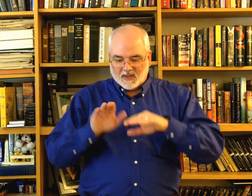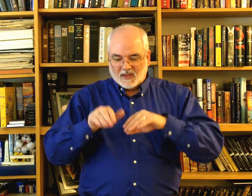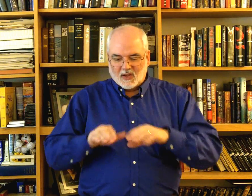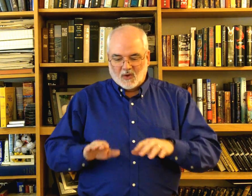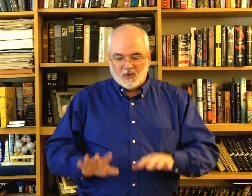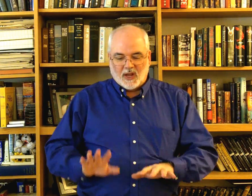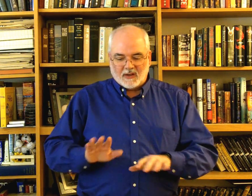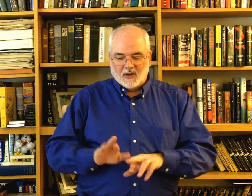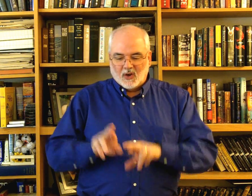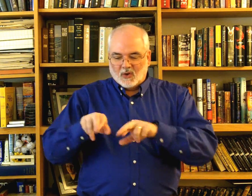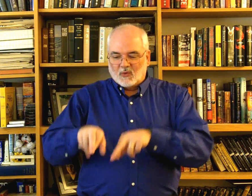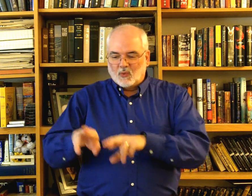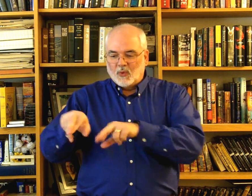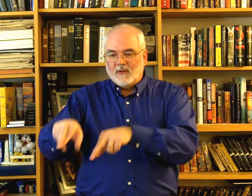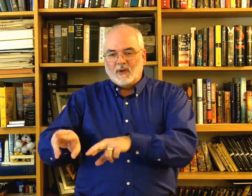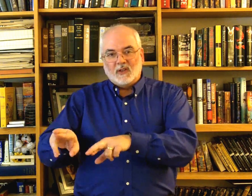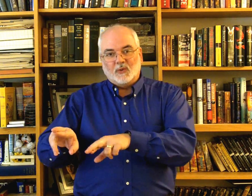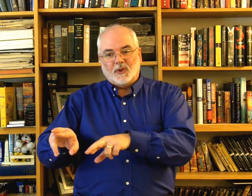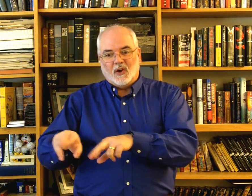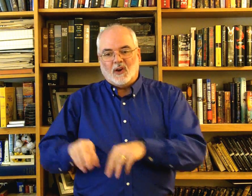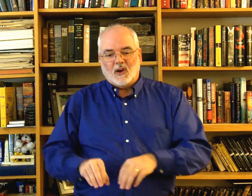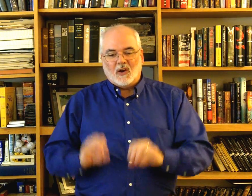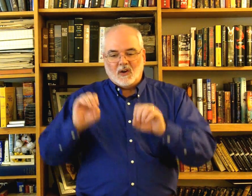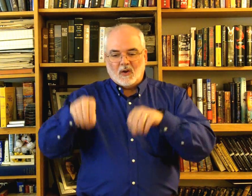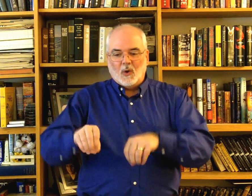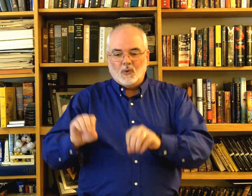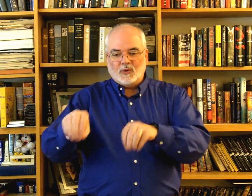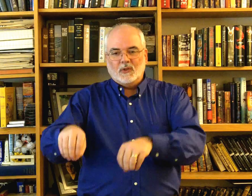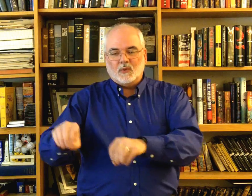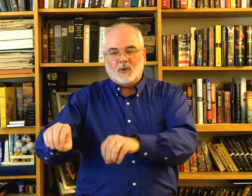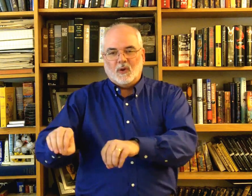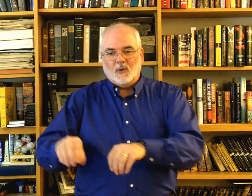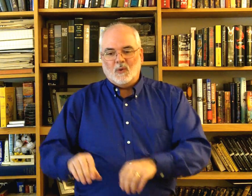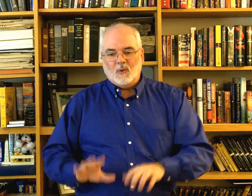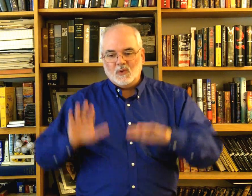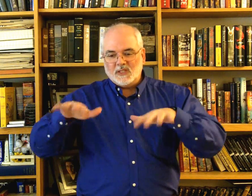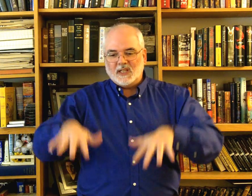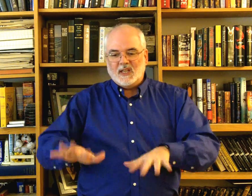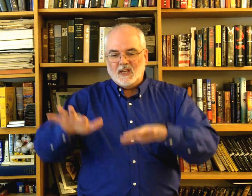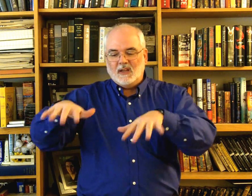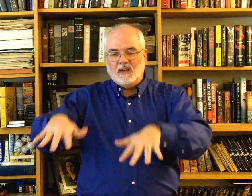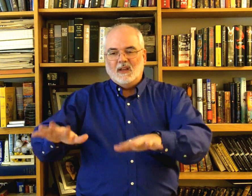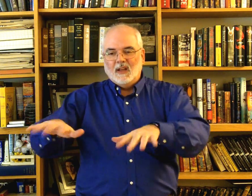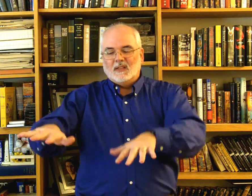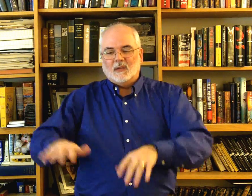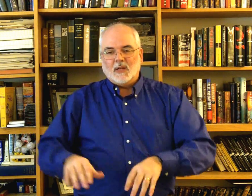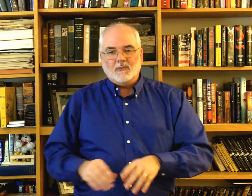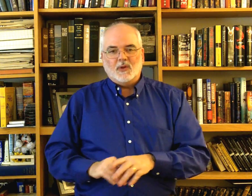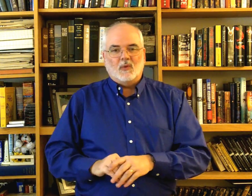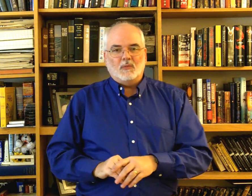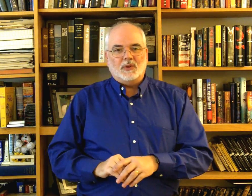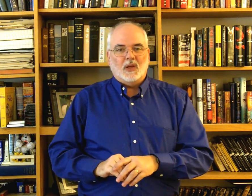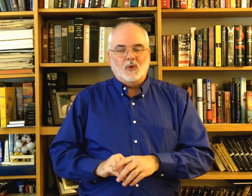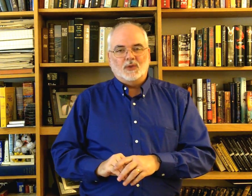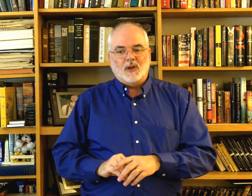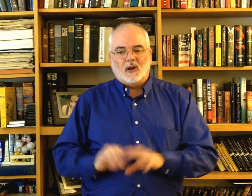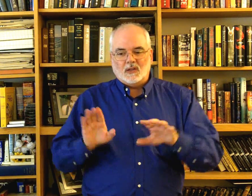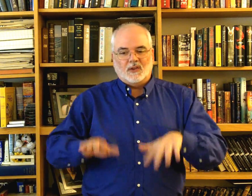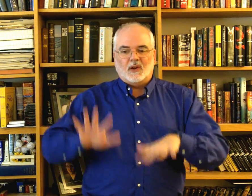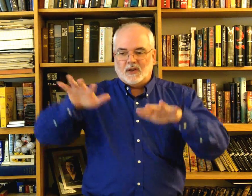So you got rivers with an R, oceans with an O, sea. Sometimes you don't put the O's and the R's on there, it's